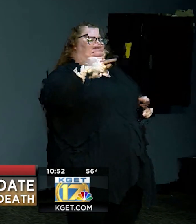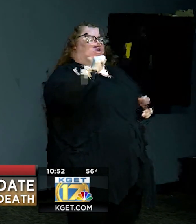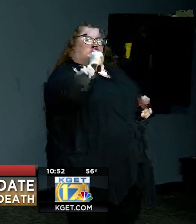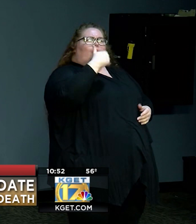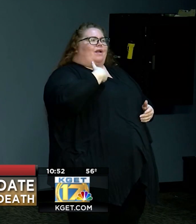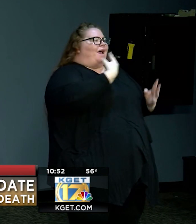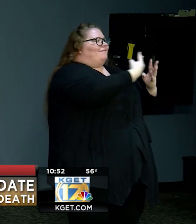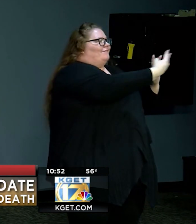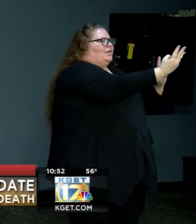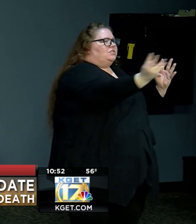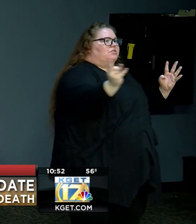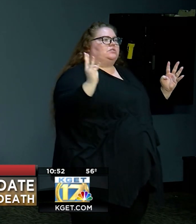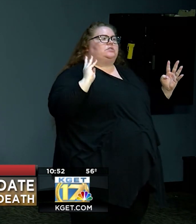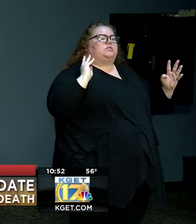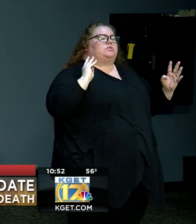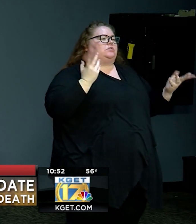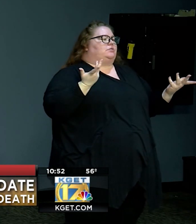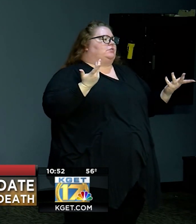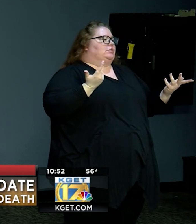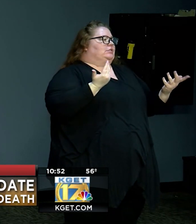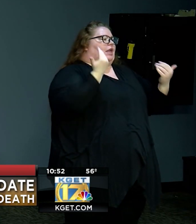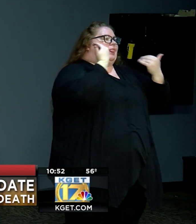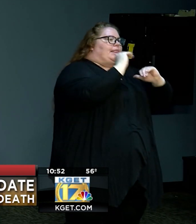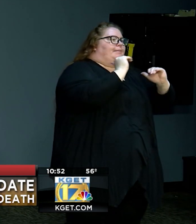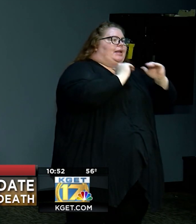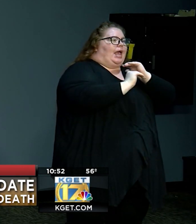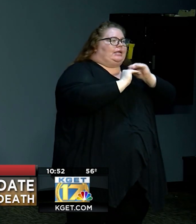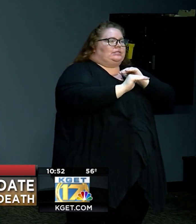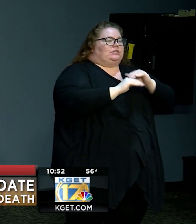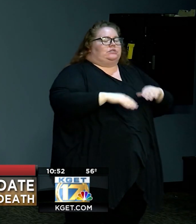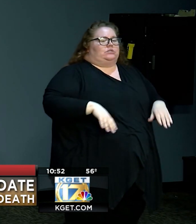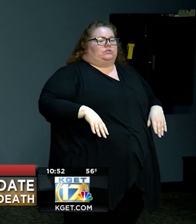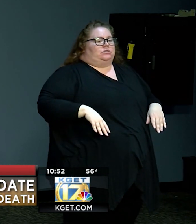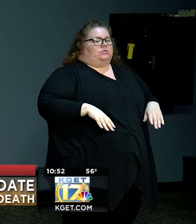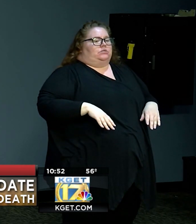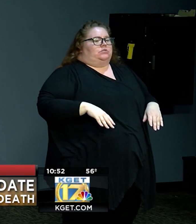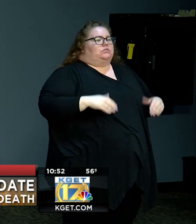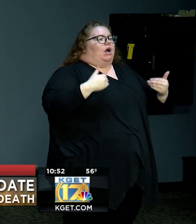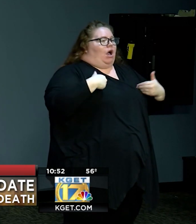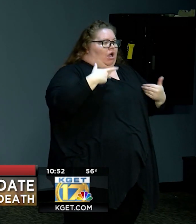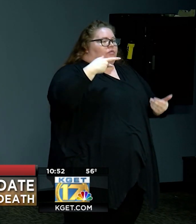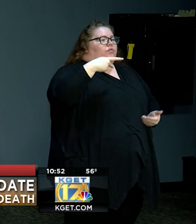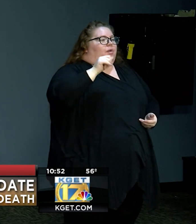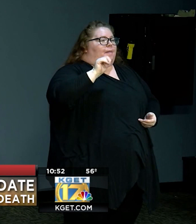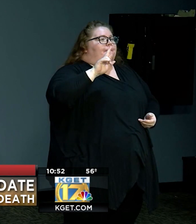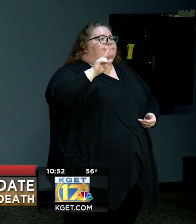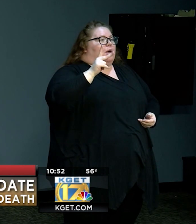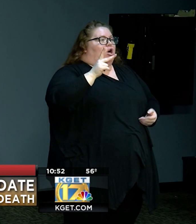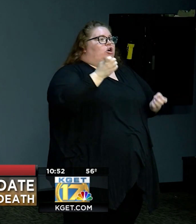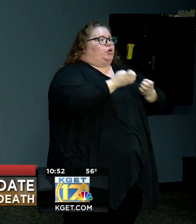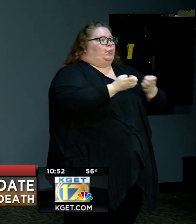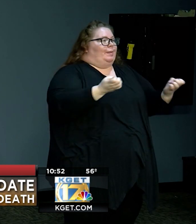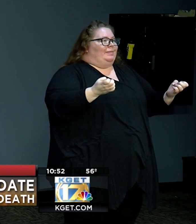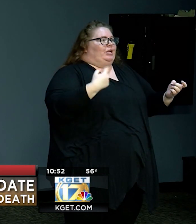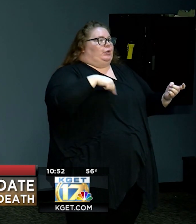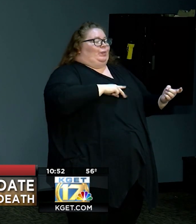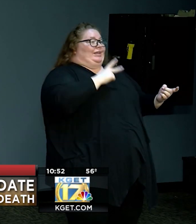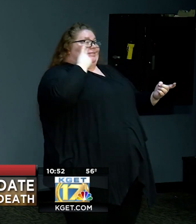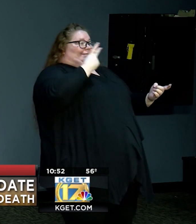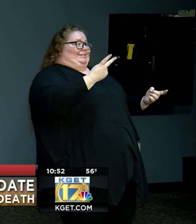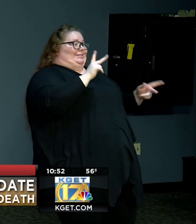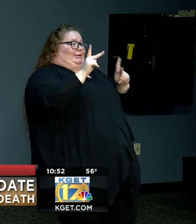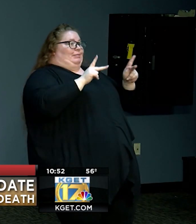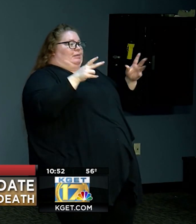areas to limit access to those parks. But there is park equipment that we're seeing individuals